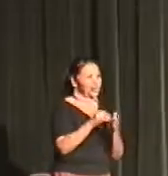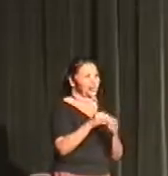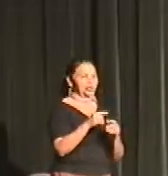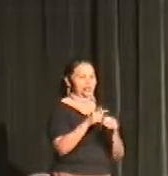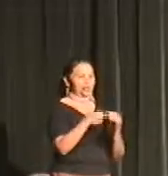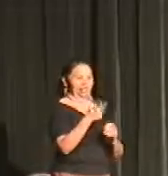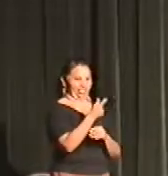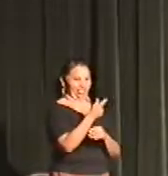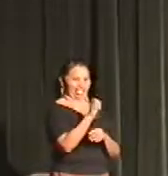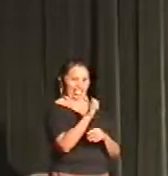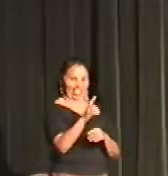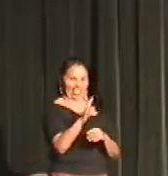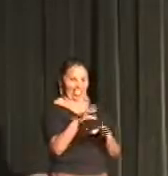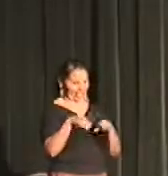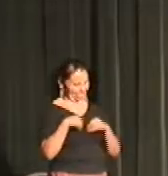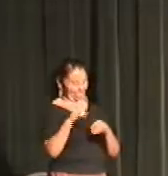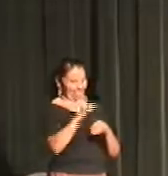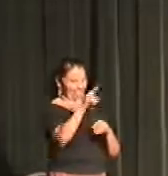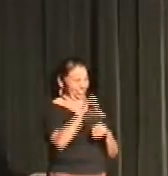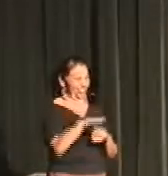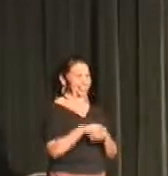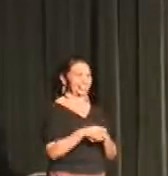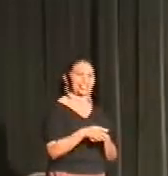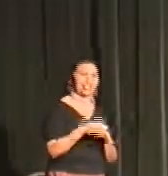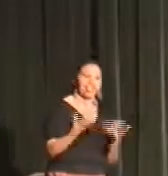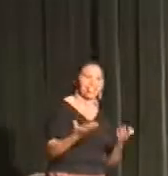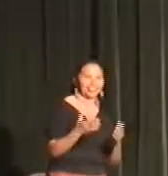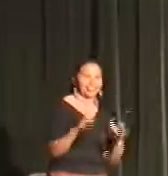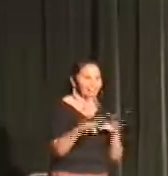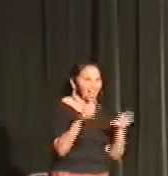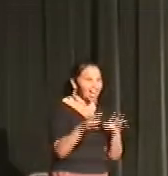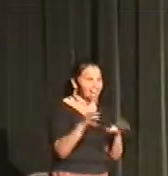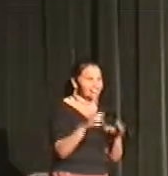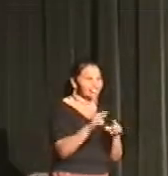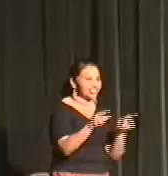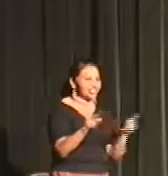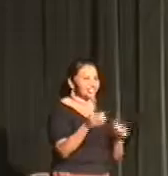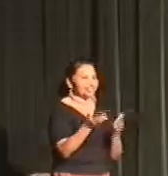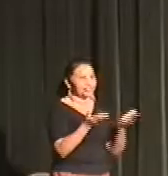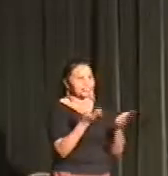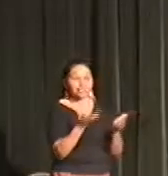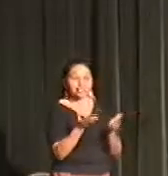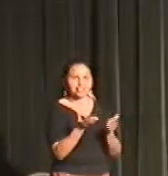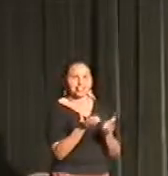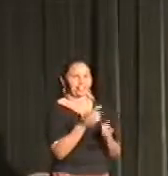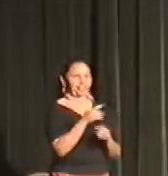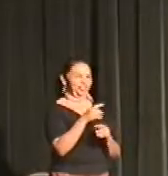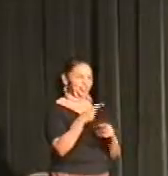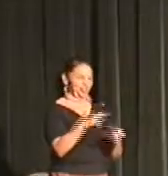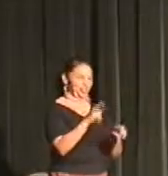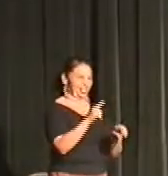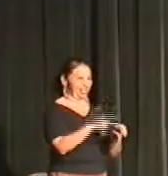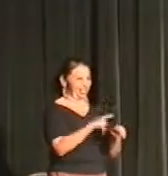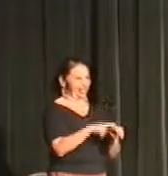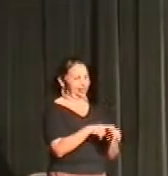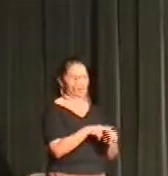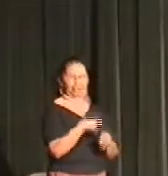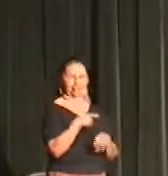I just kind of kept showing up, and I got active in general service about that time. And it was funny, I was telling Helen that, I think I